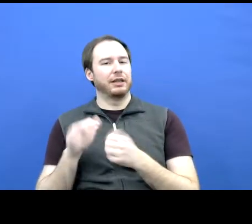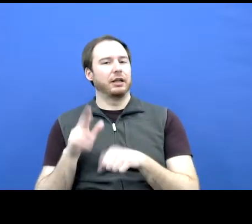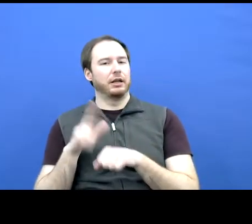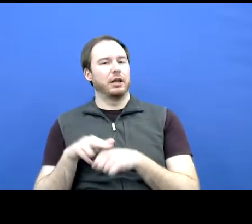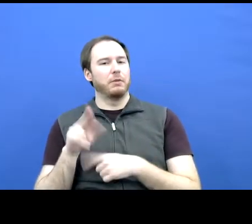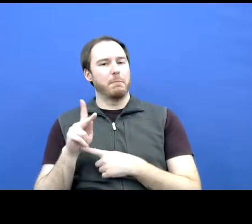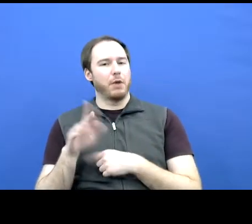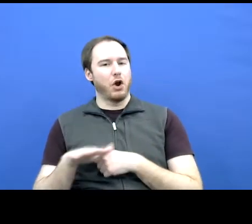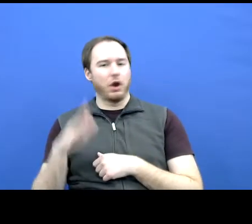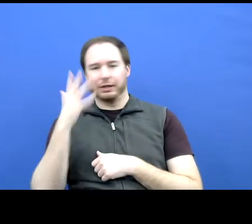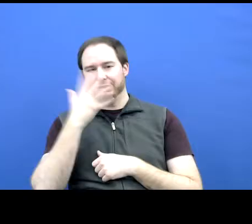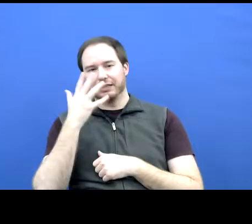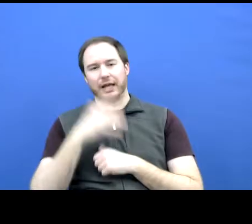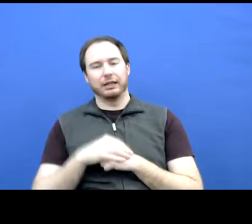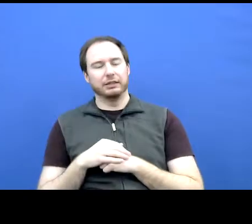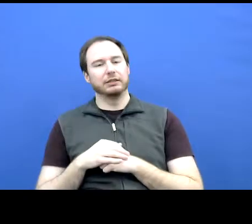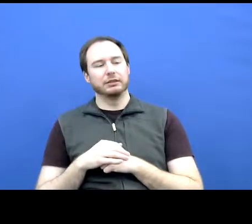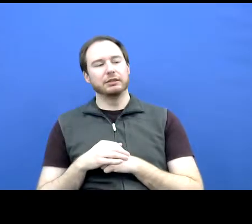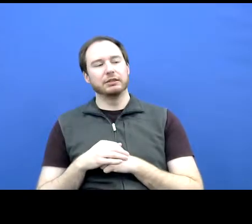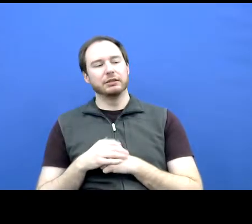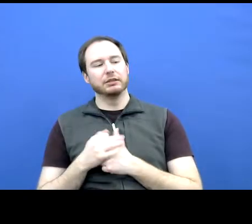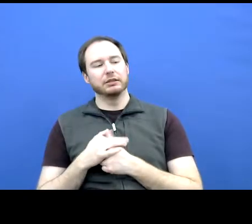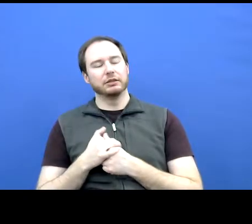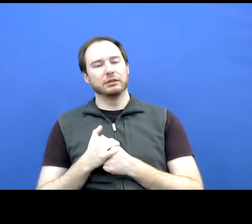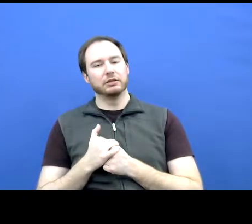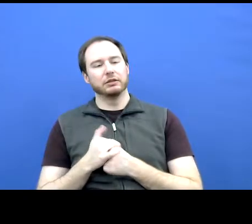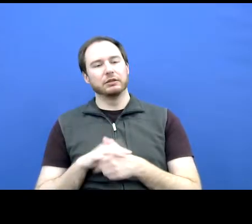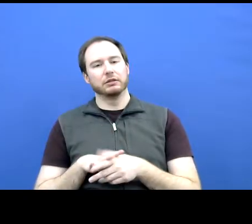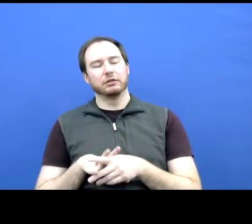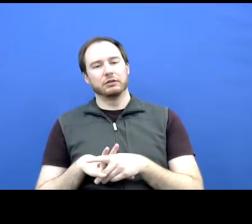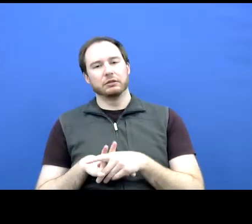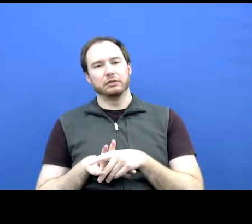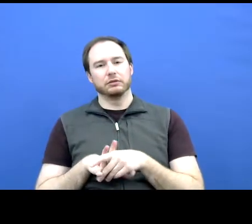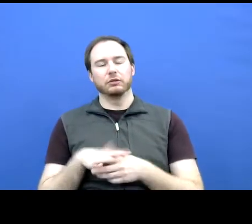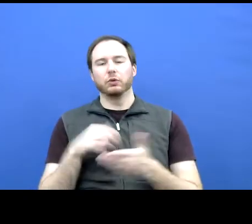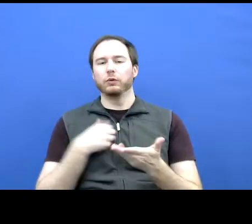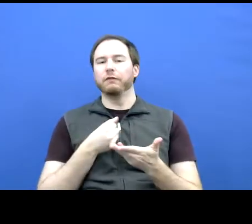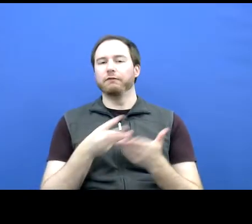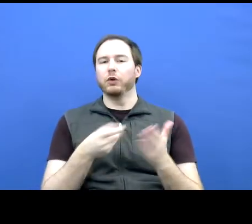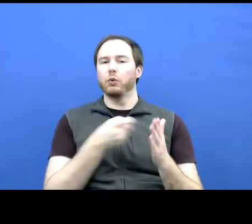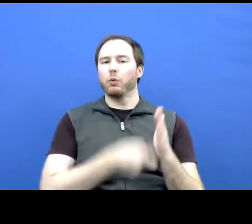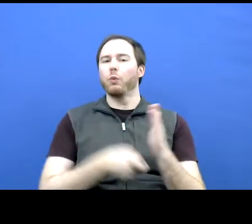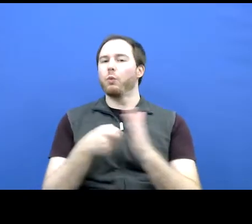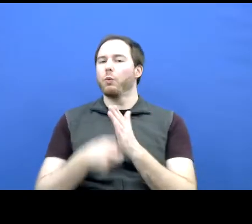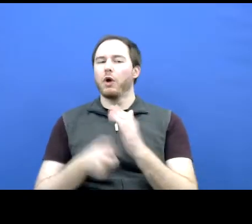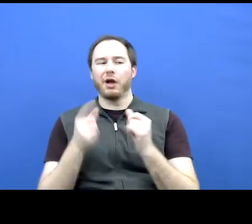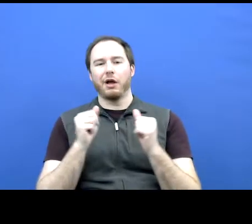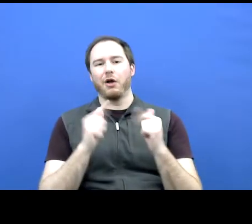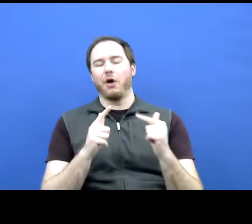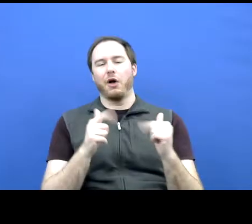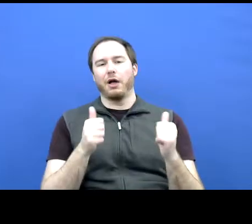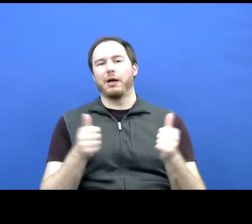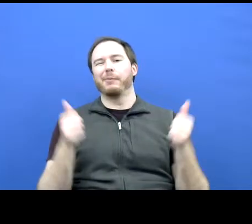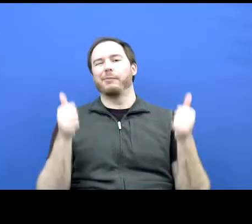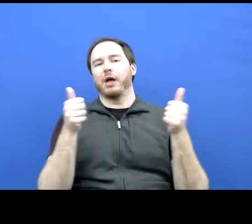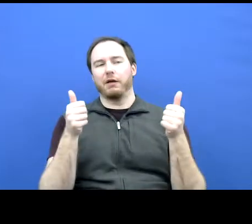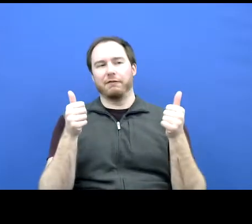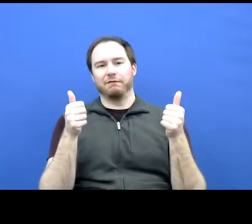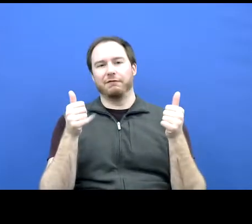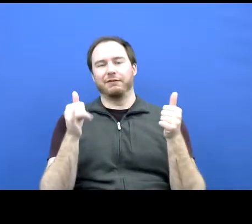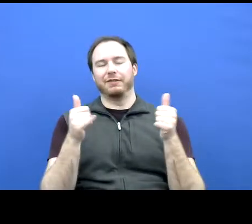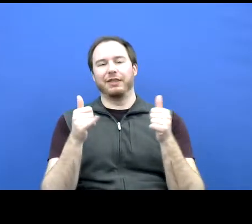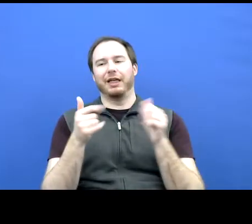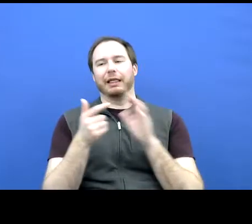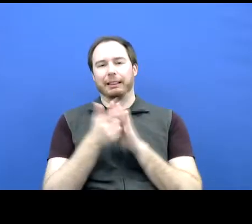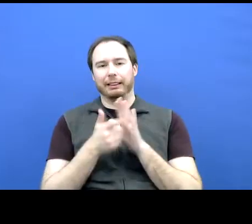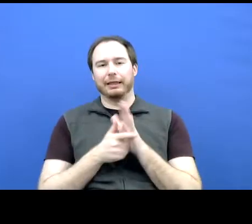park setting. And so we'd gotten a couple quotes, but they were all above the legal dollar